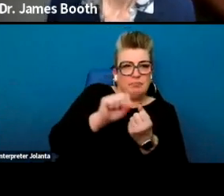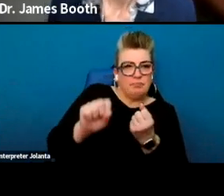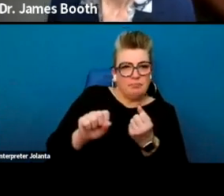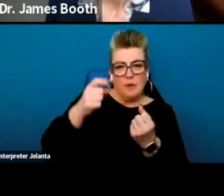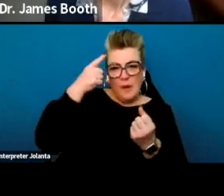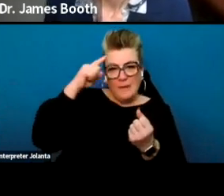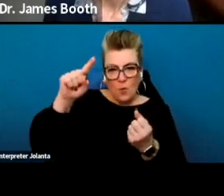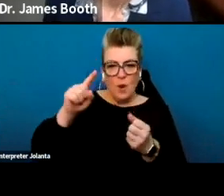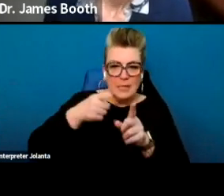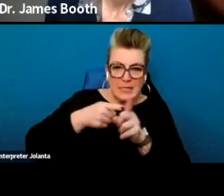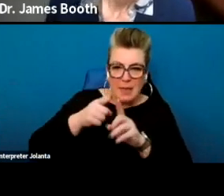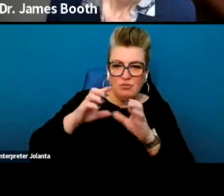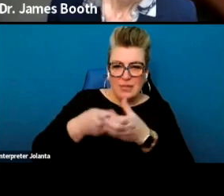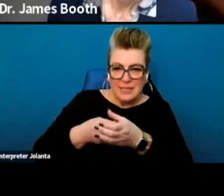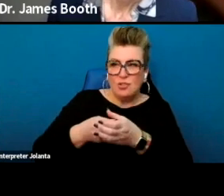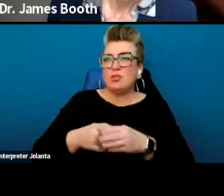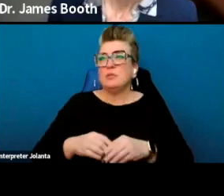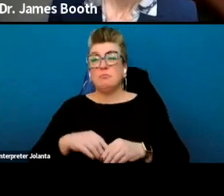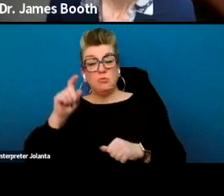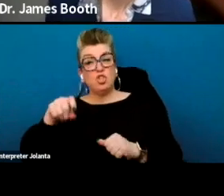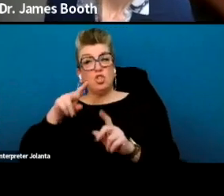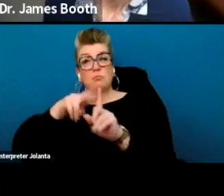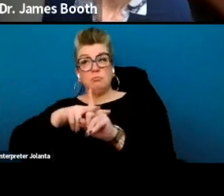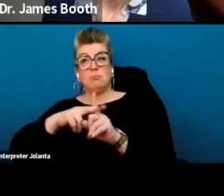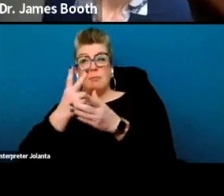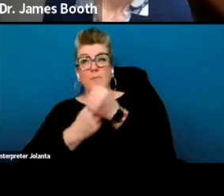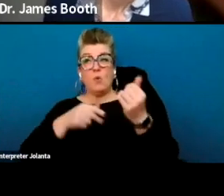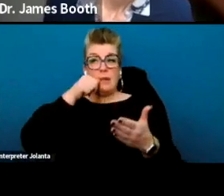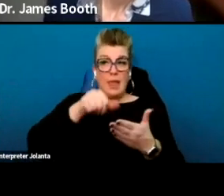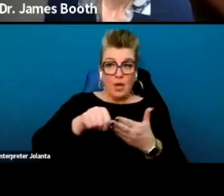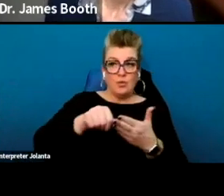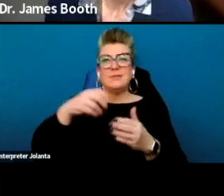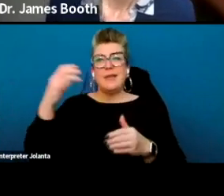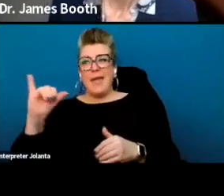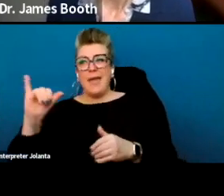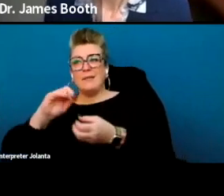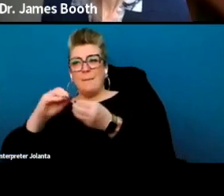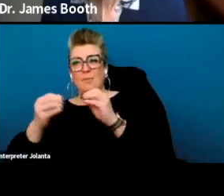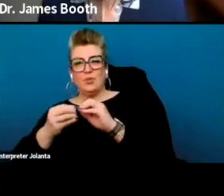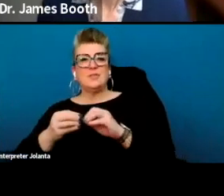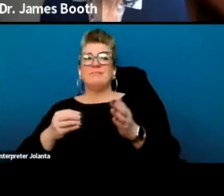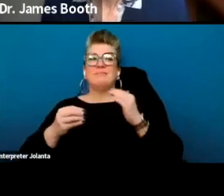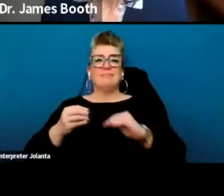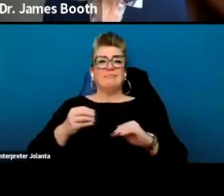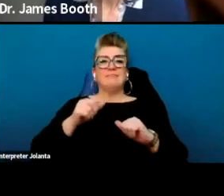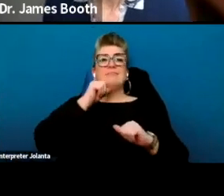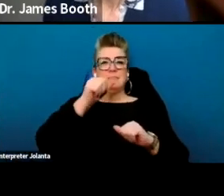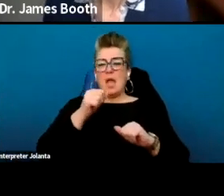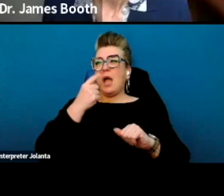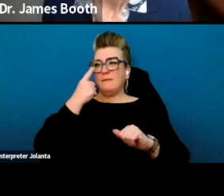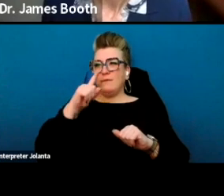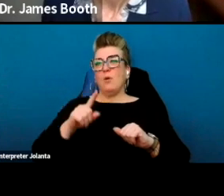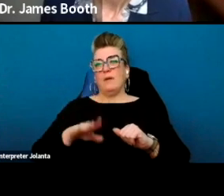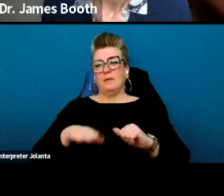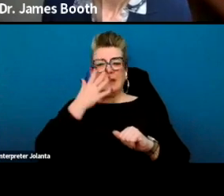true for letters and also numbers. But because this is in kindergarten when kids are